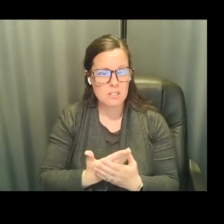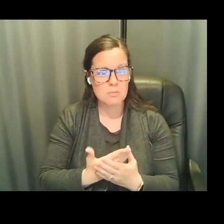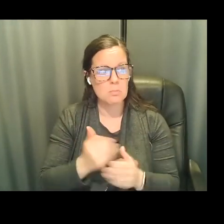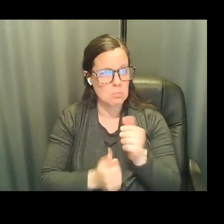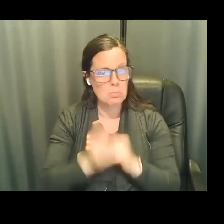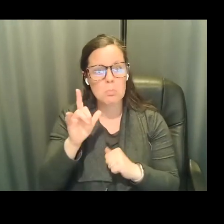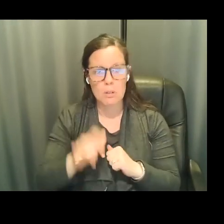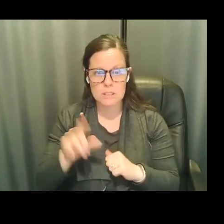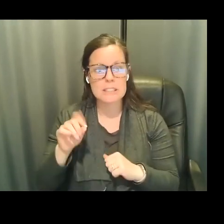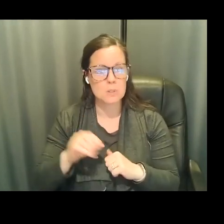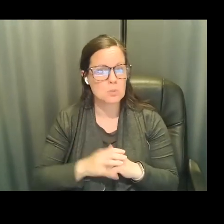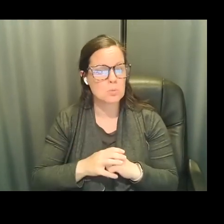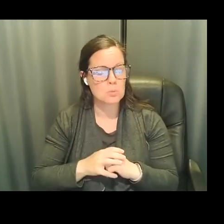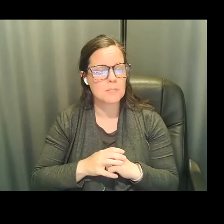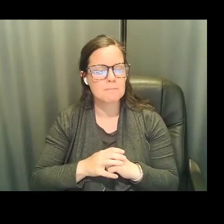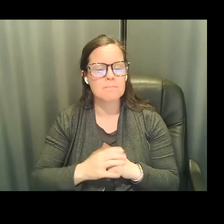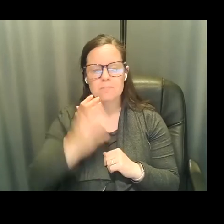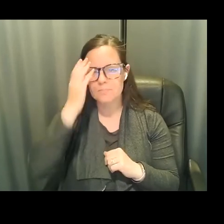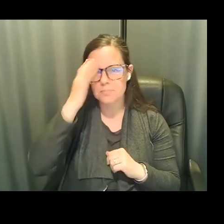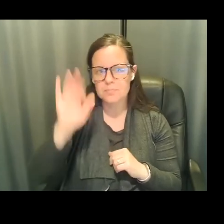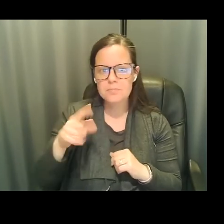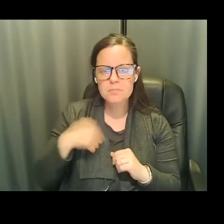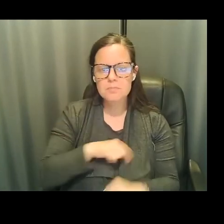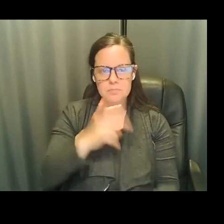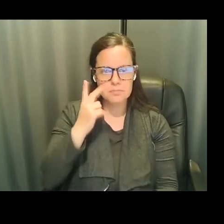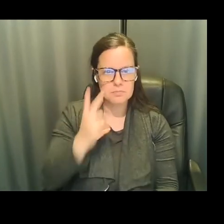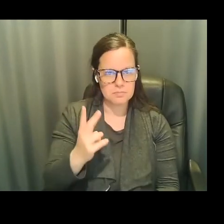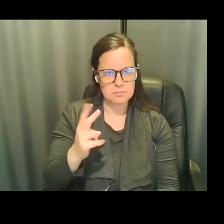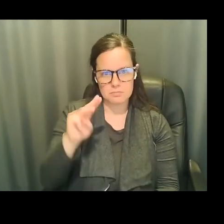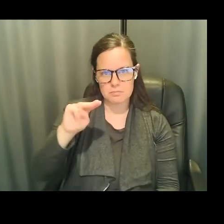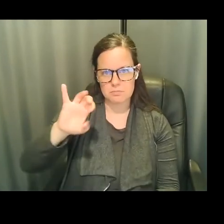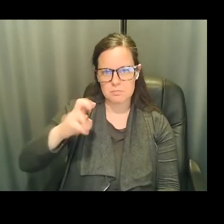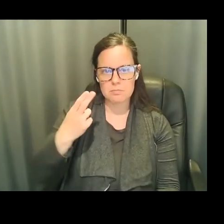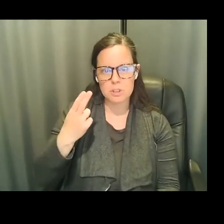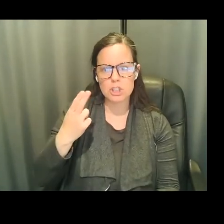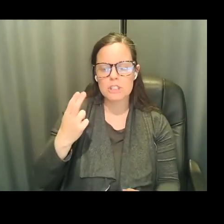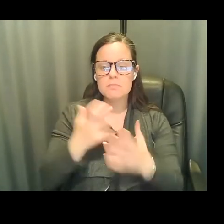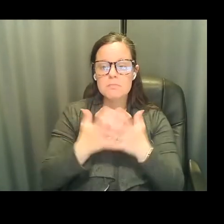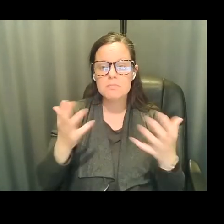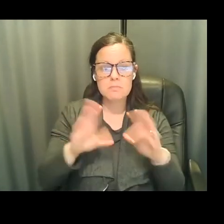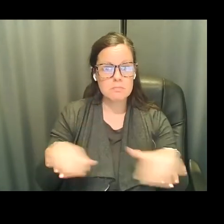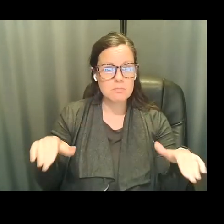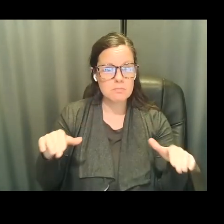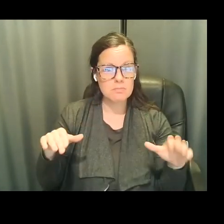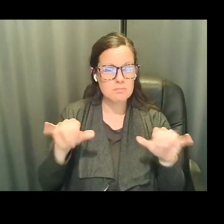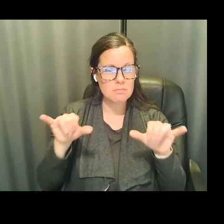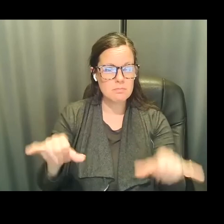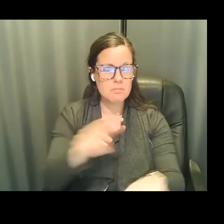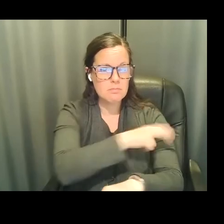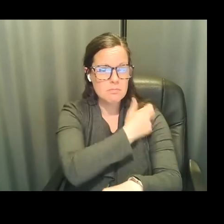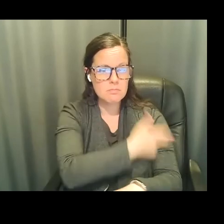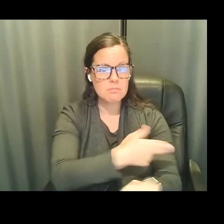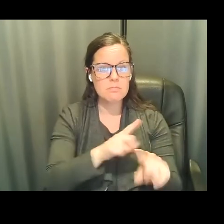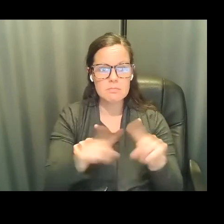majority do. I know that we've seen in Michigan, for instance, a lot of children that were hospitalized. But in general,